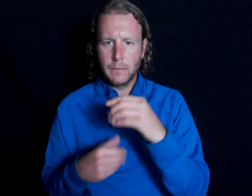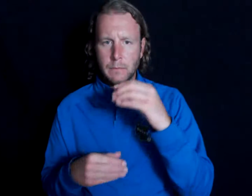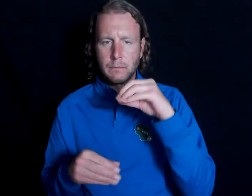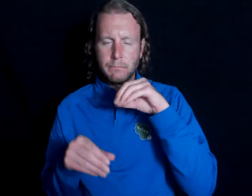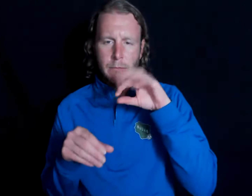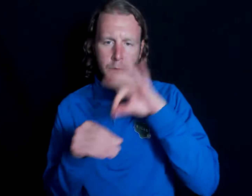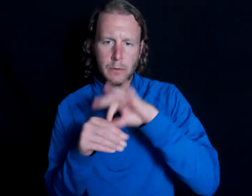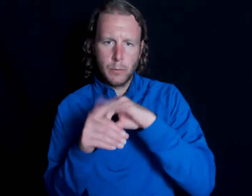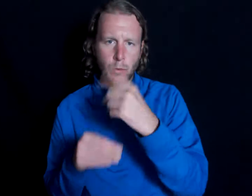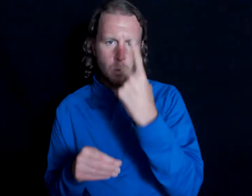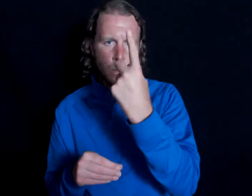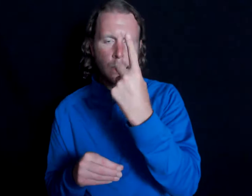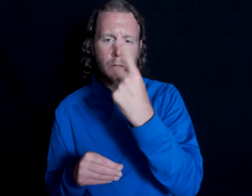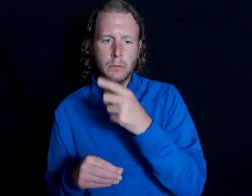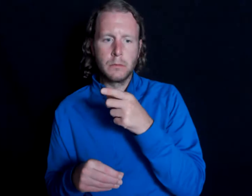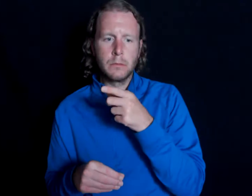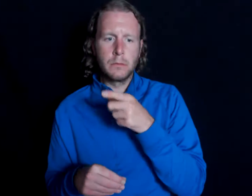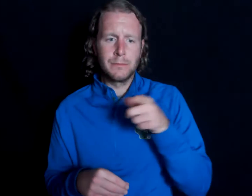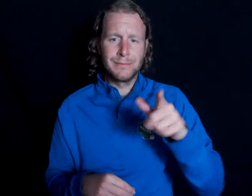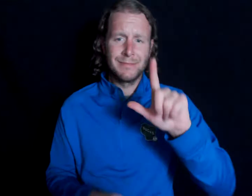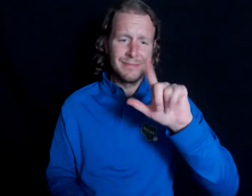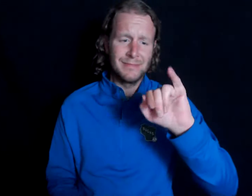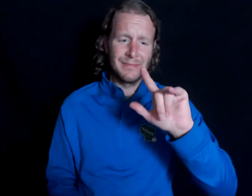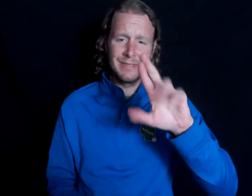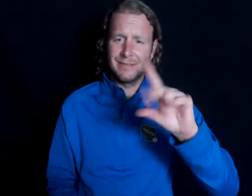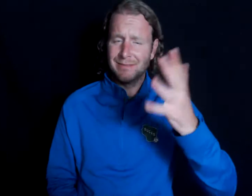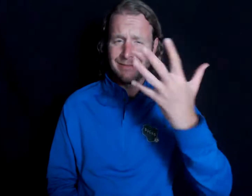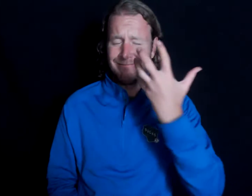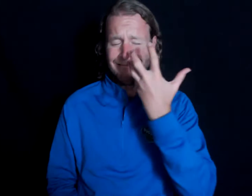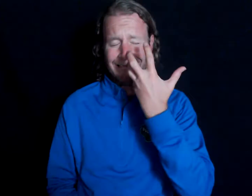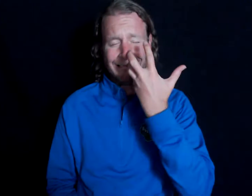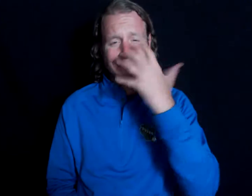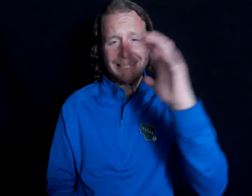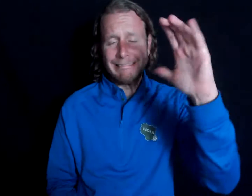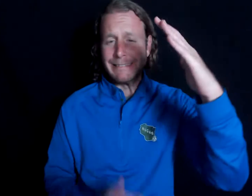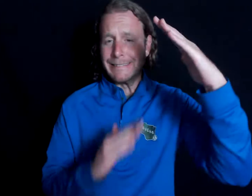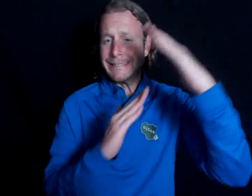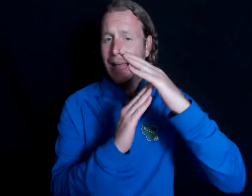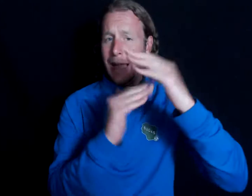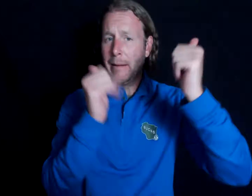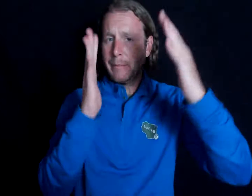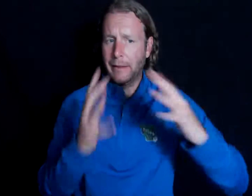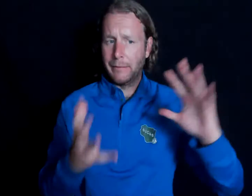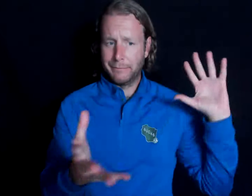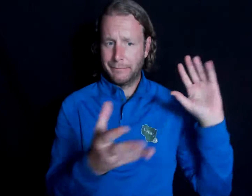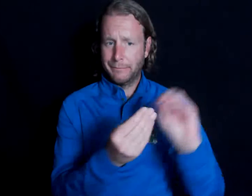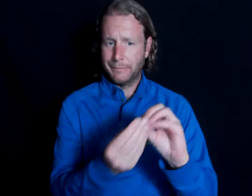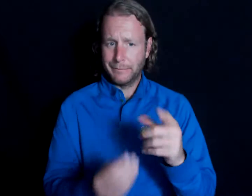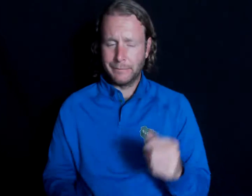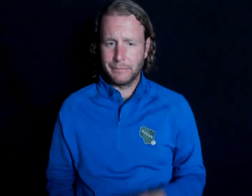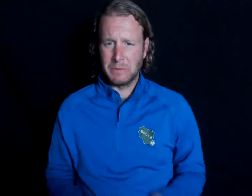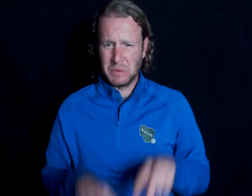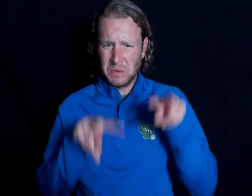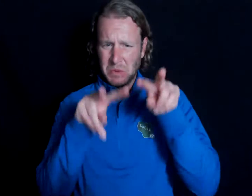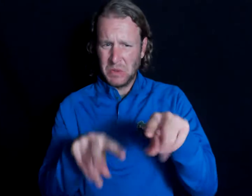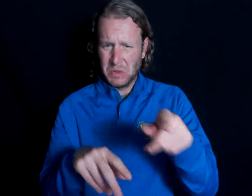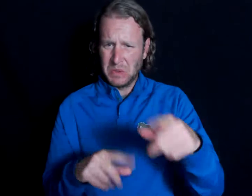the hottest player on the planet in the last several games. Look at those stellar numbers. Orlando not giving